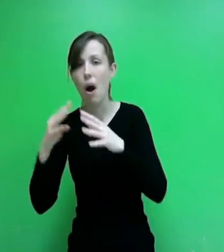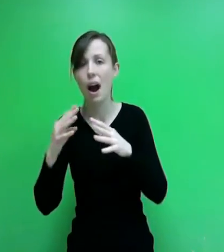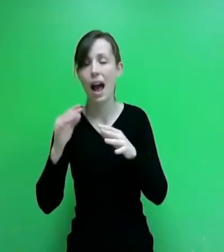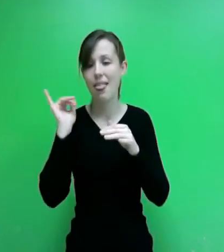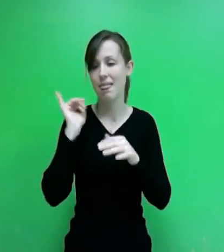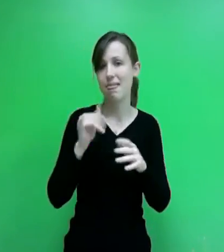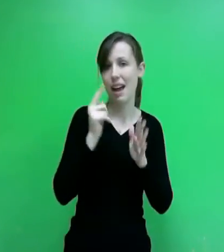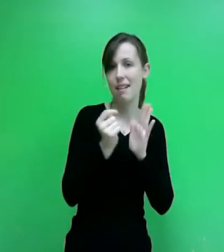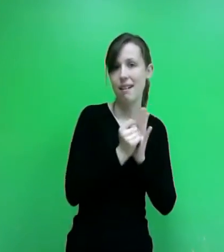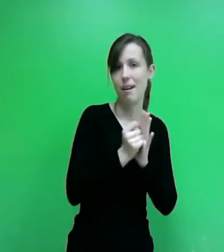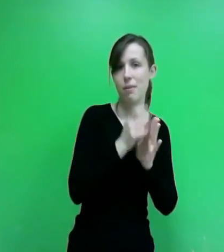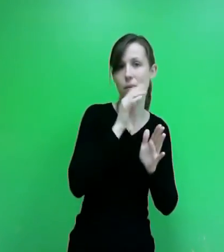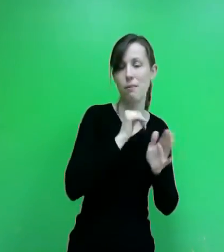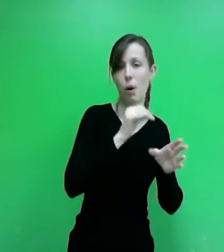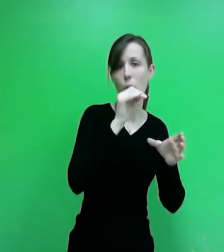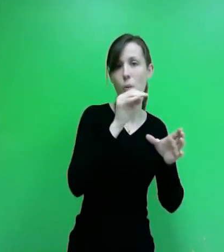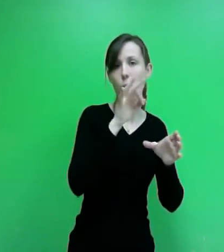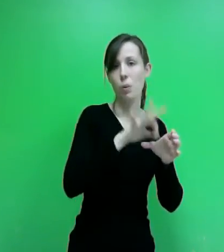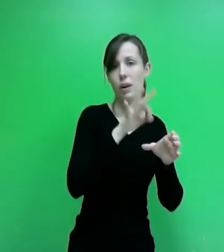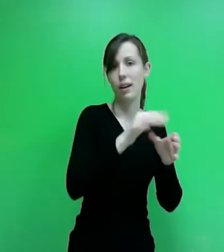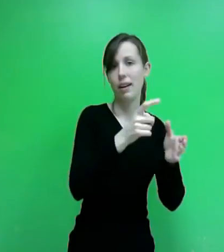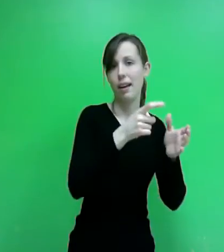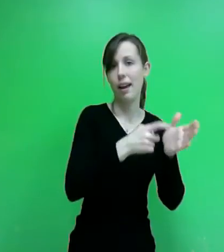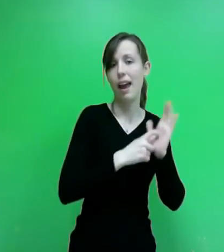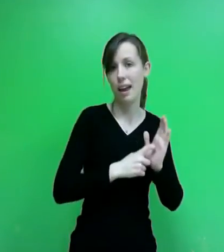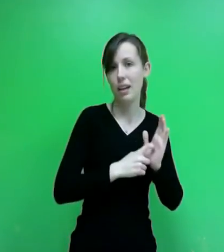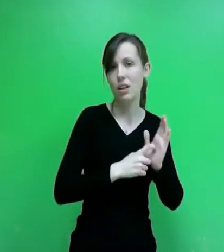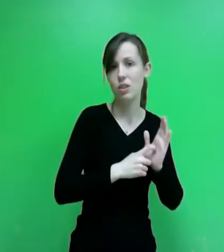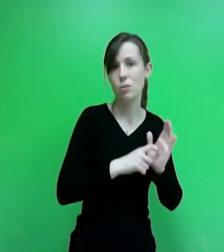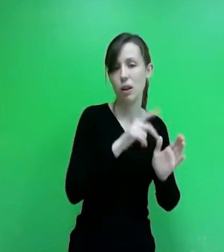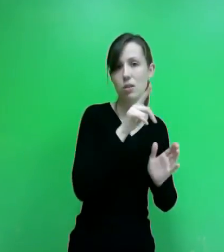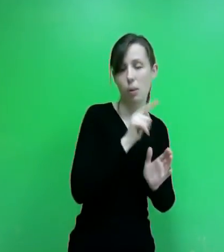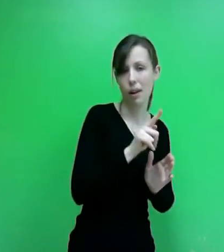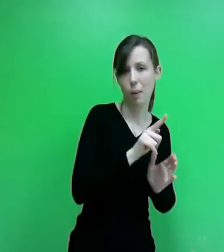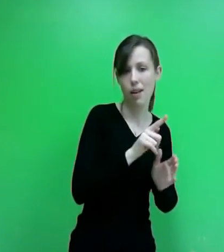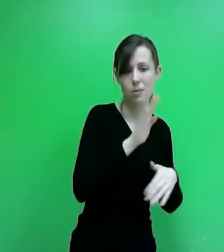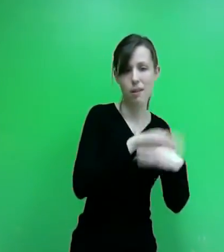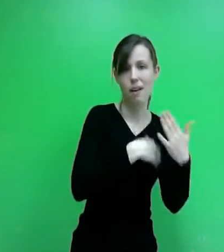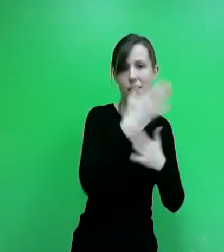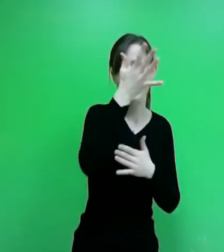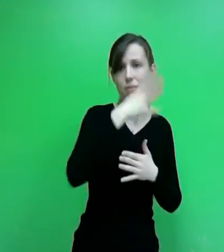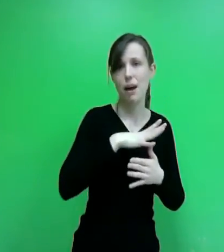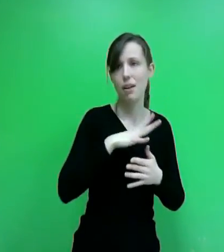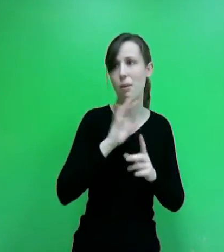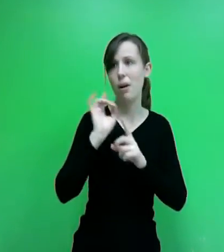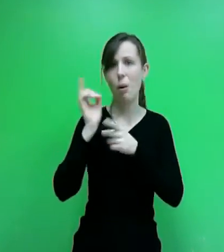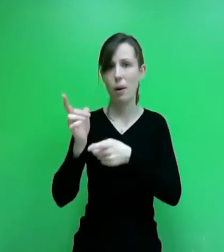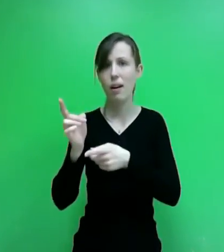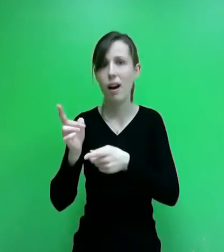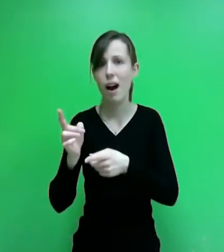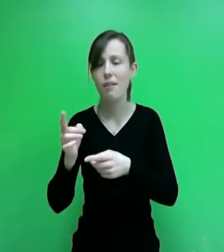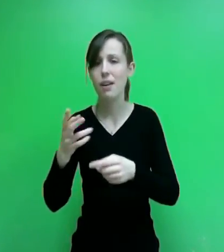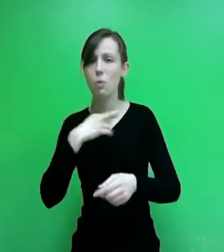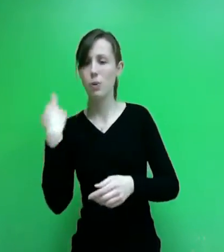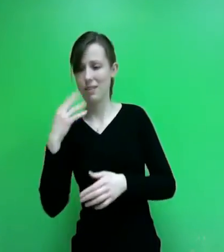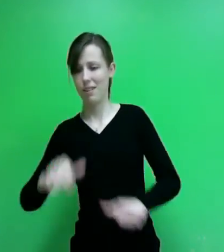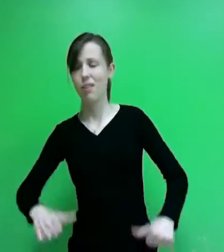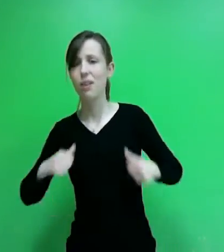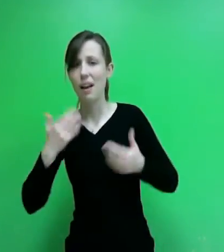21. So we had all these young men in our country that were literally going off and risking their lives and dying, some of them dying for our country,